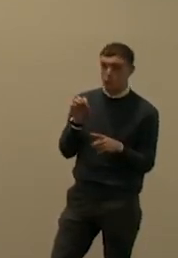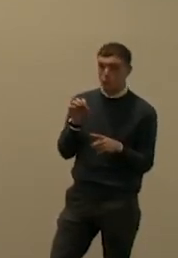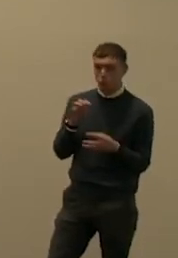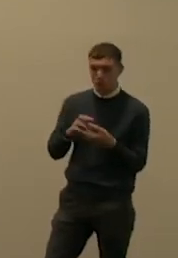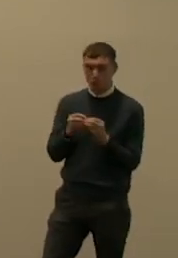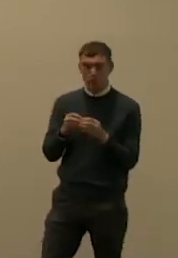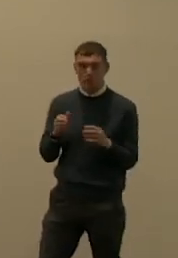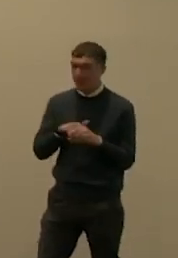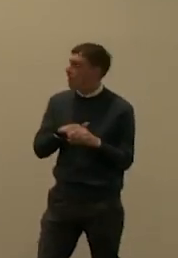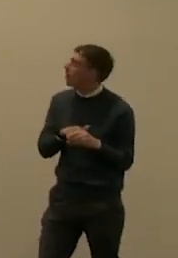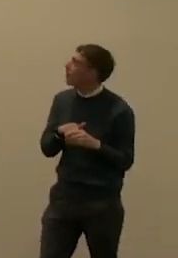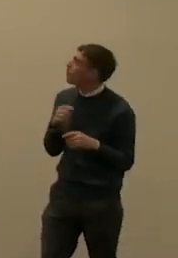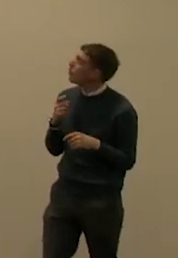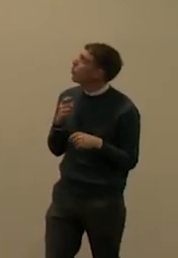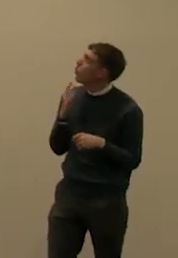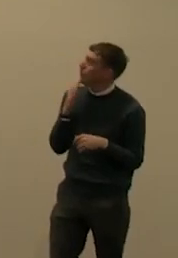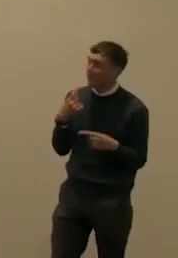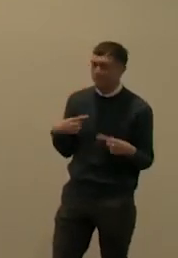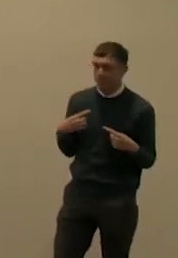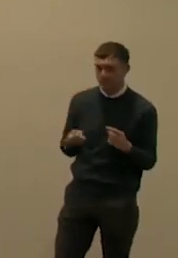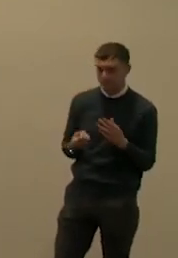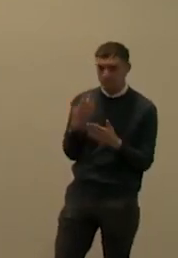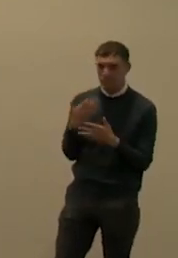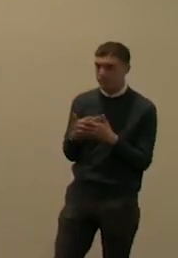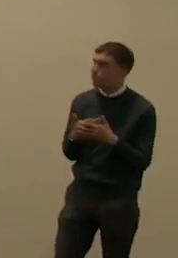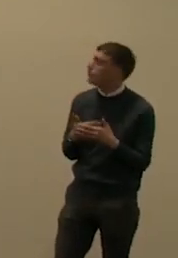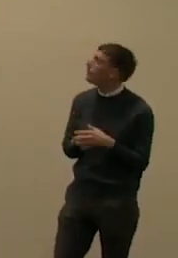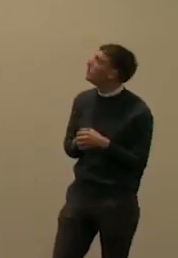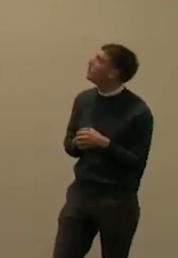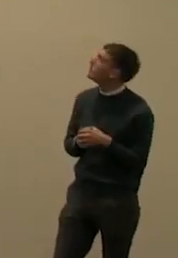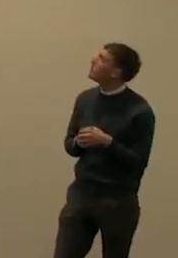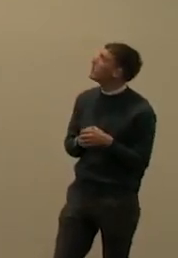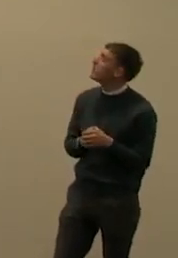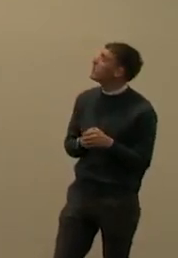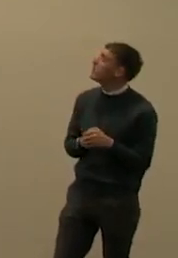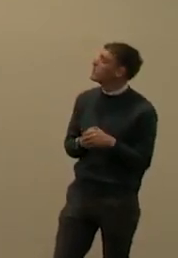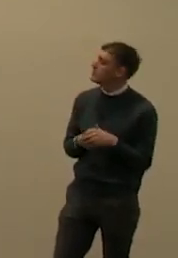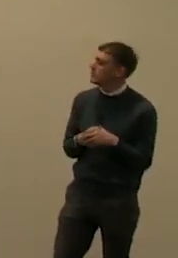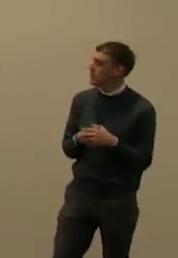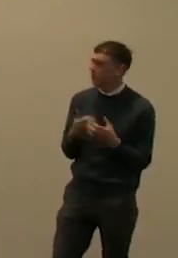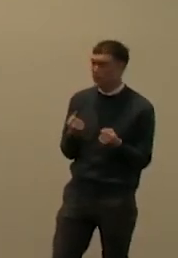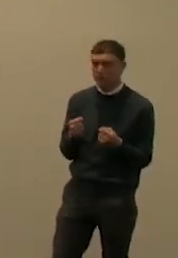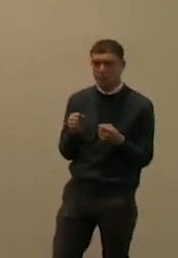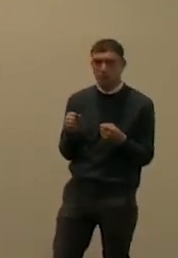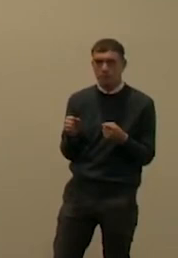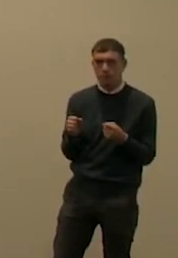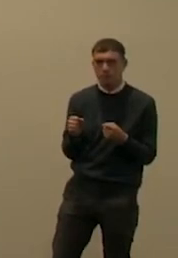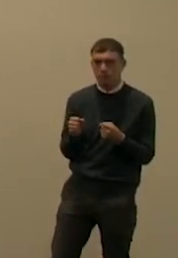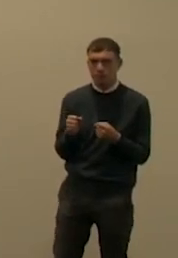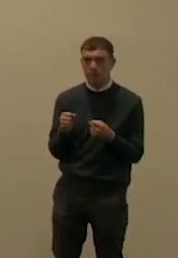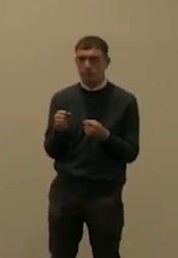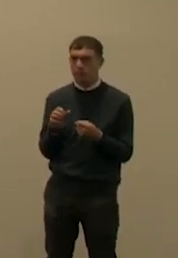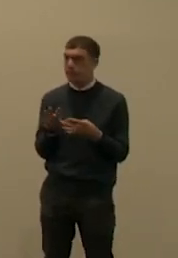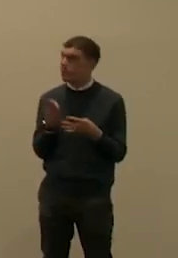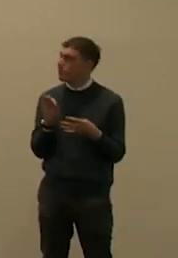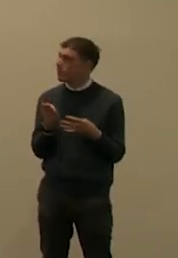a few seconds. When it's available, you have here the option to select the configuration. Here